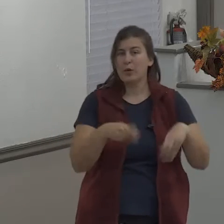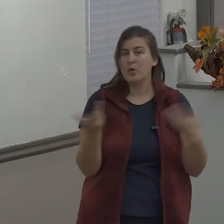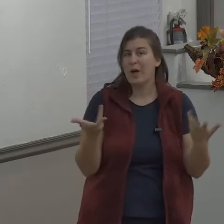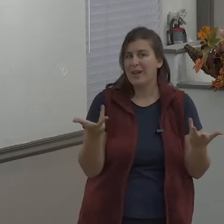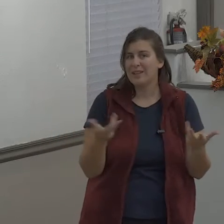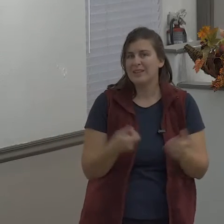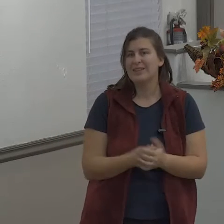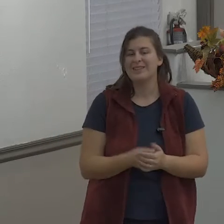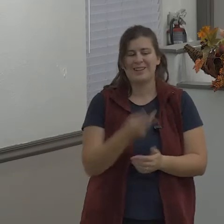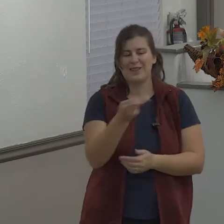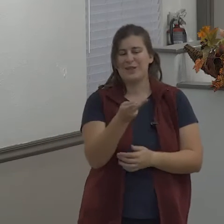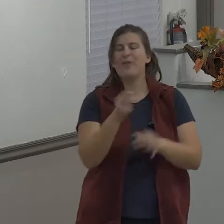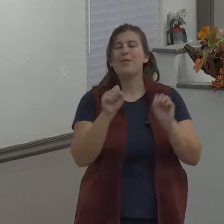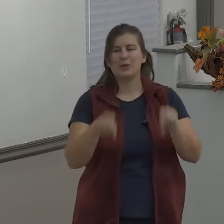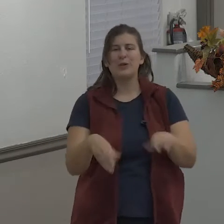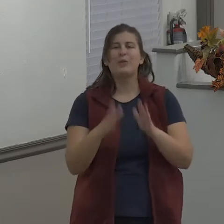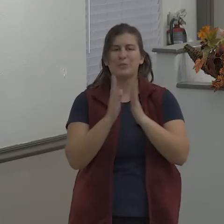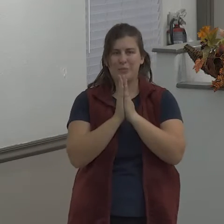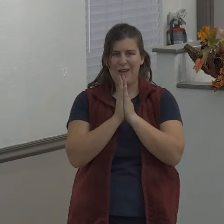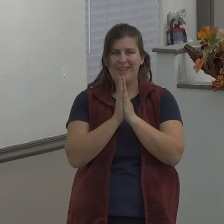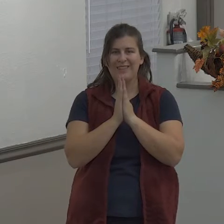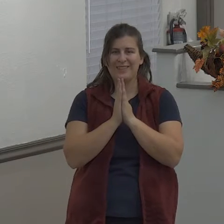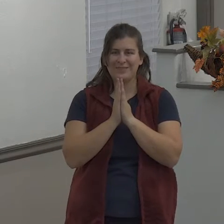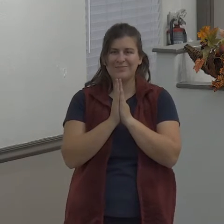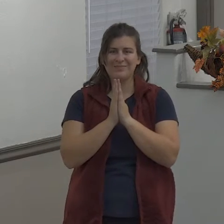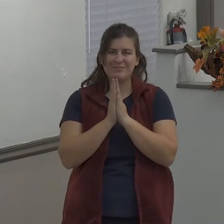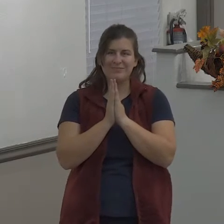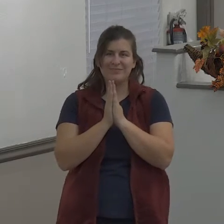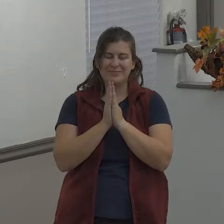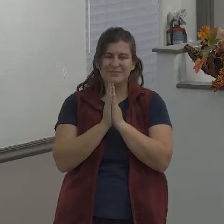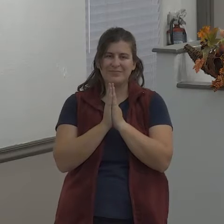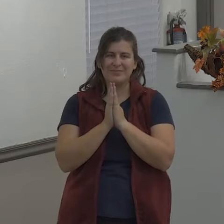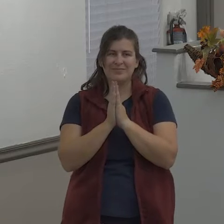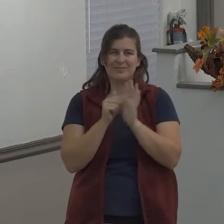do. They could pray.